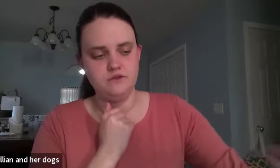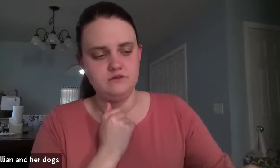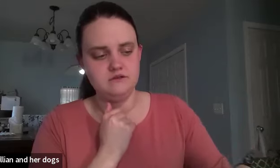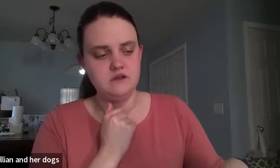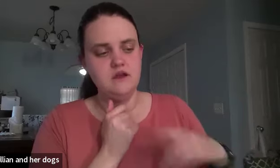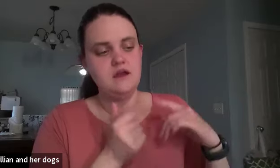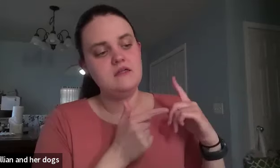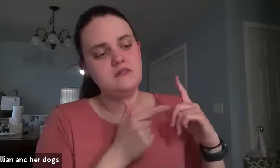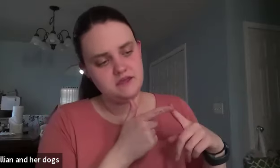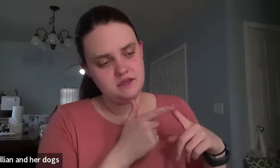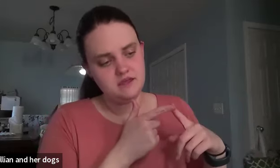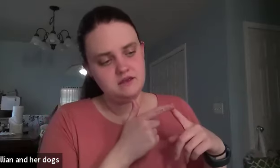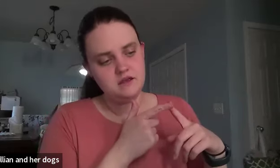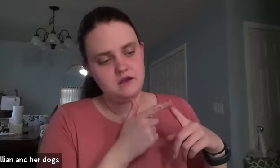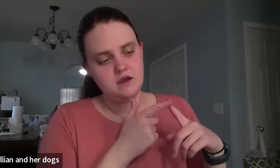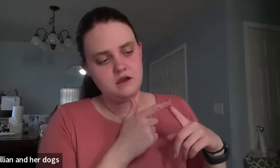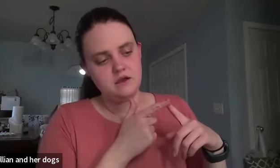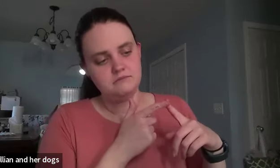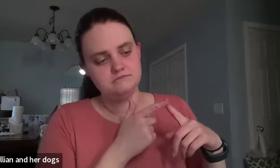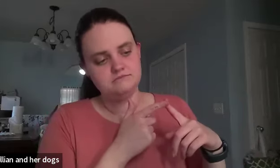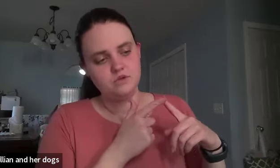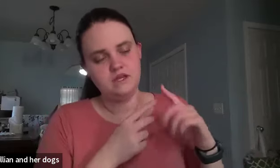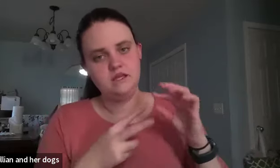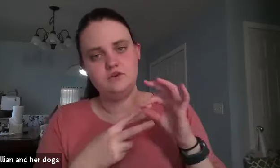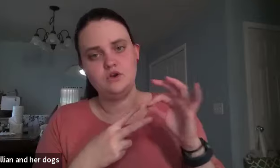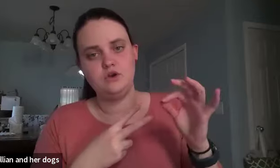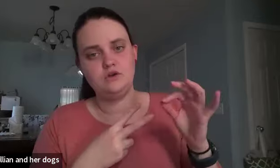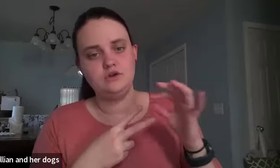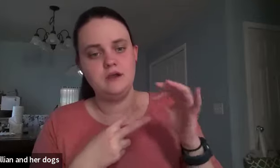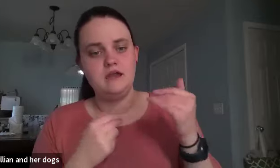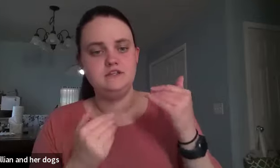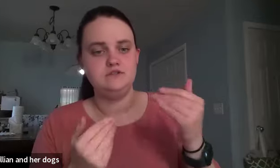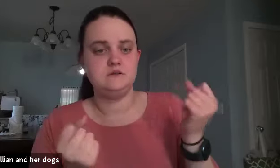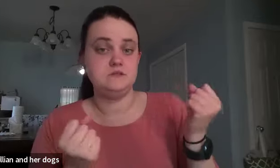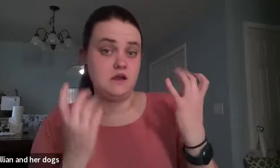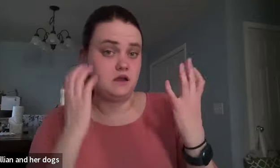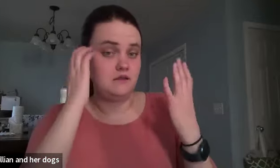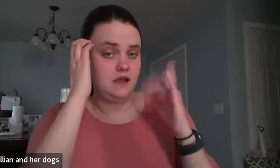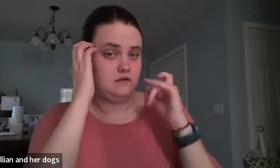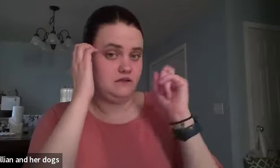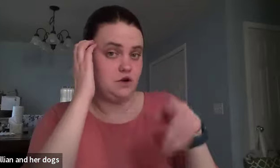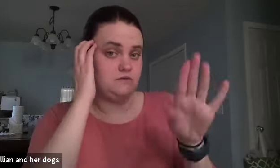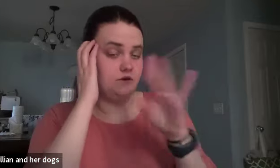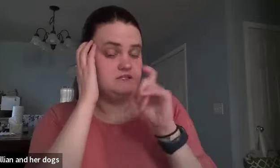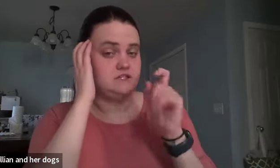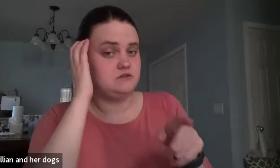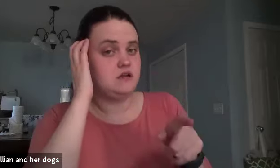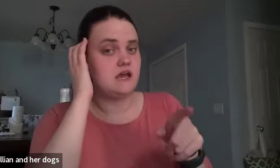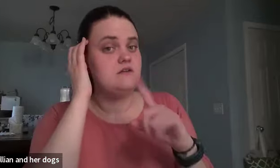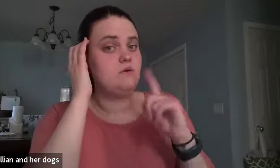review those. And then we can either go ahead and do some sign, like leave it open for any signs you guys have,